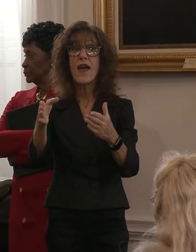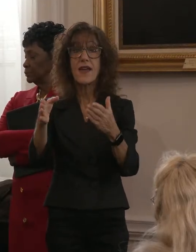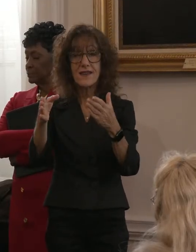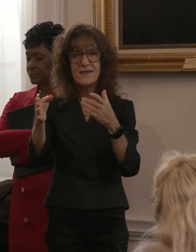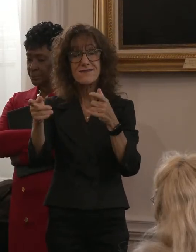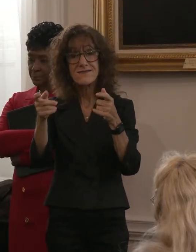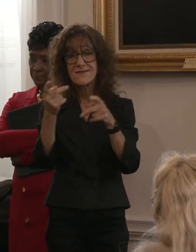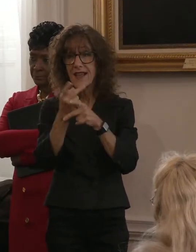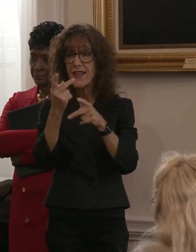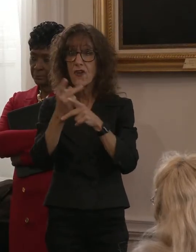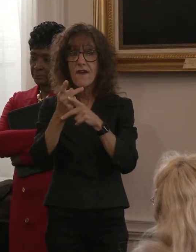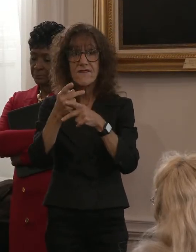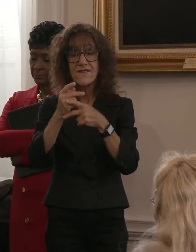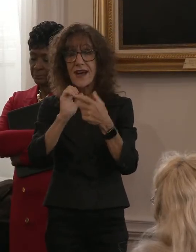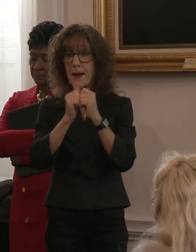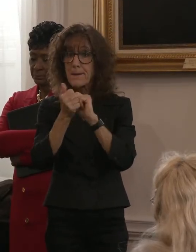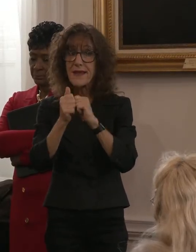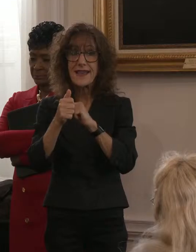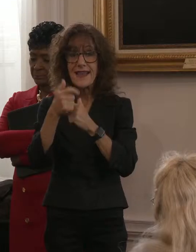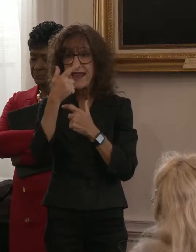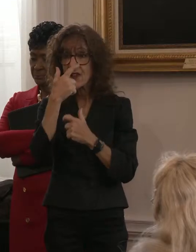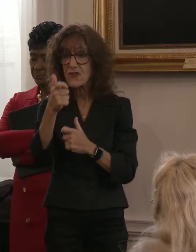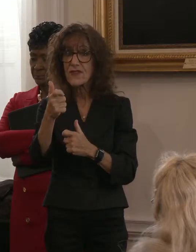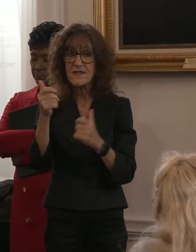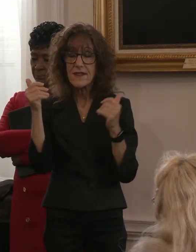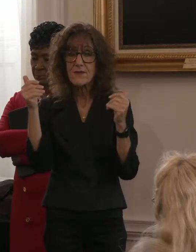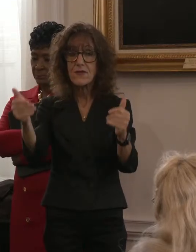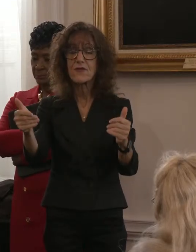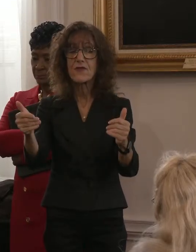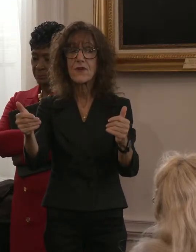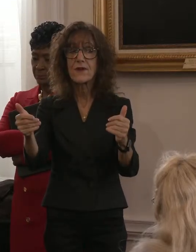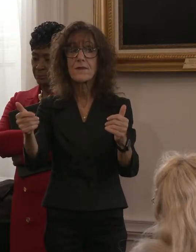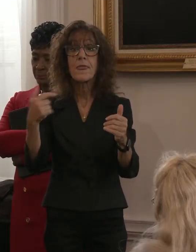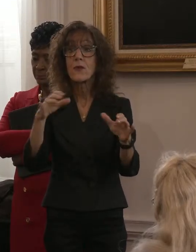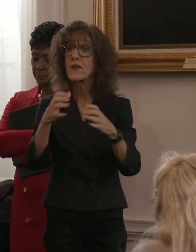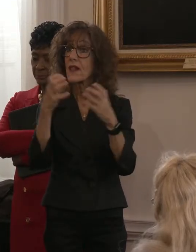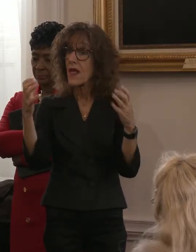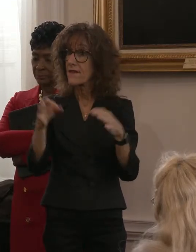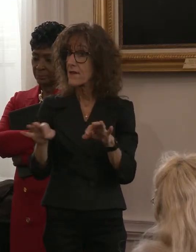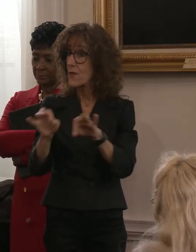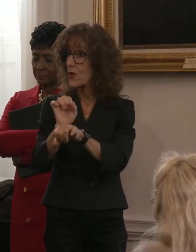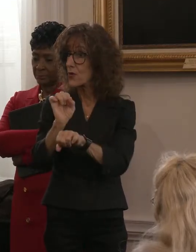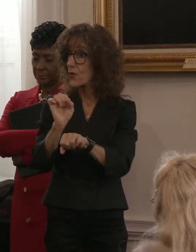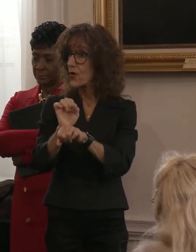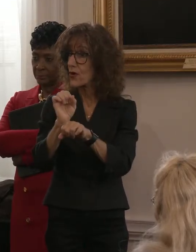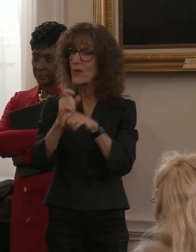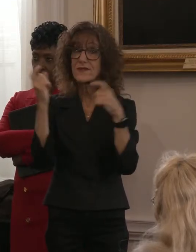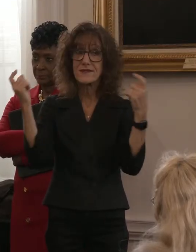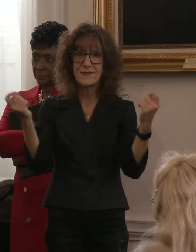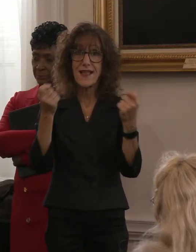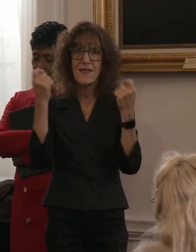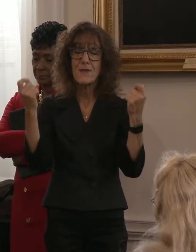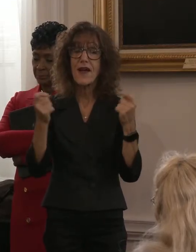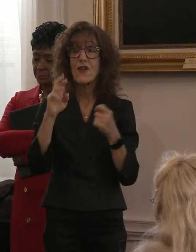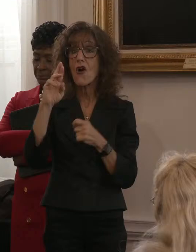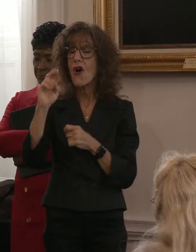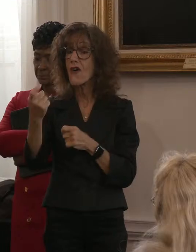issues forward this year. We did a lot of important work, and we'll celebrate a number of those, from the prescription